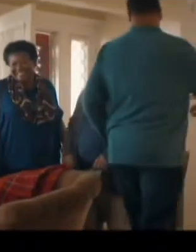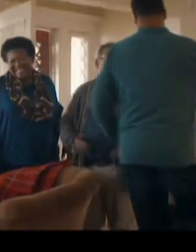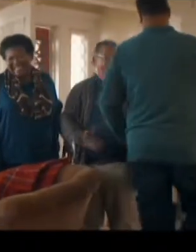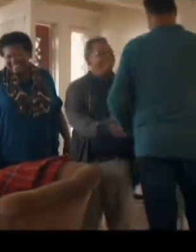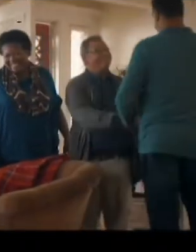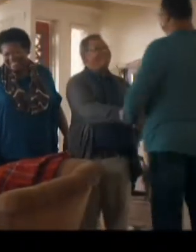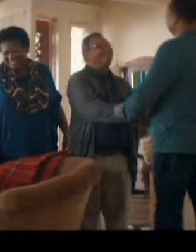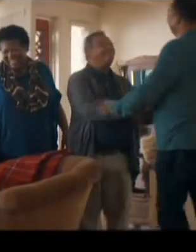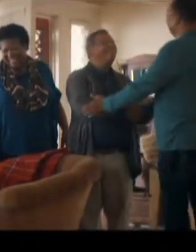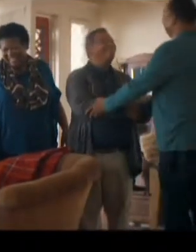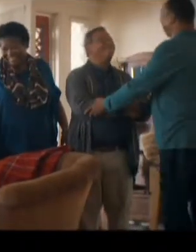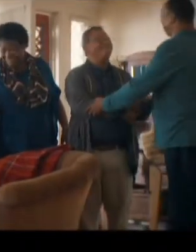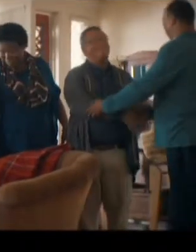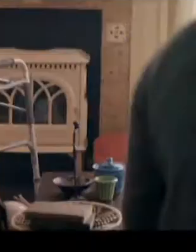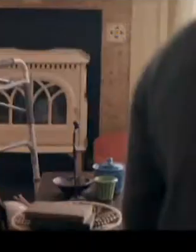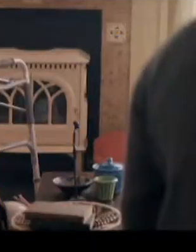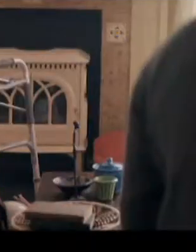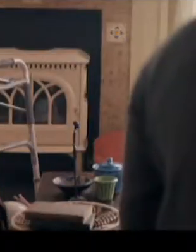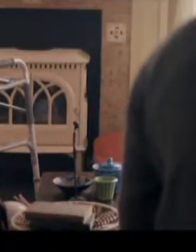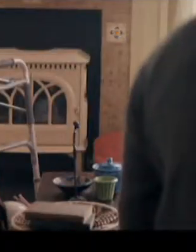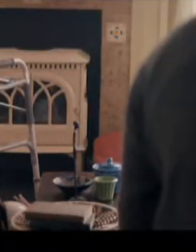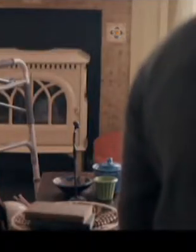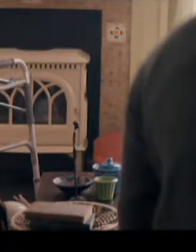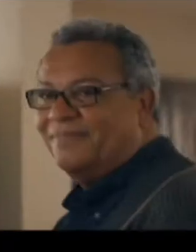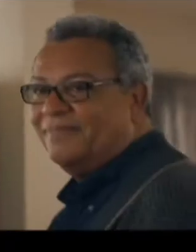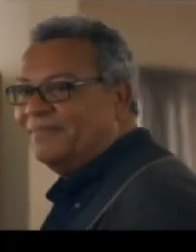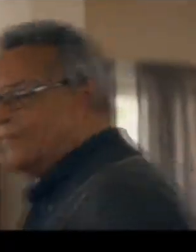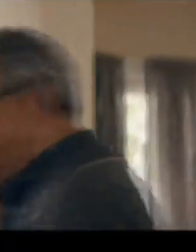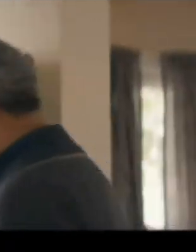Bye, Janet. It's nice seeing you again. See you soon. You look good, girl.